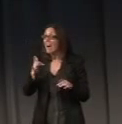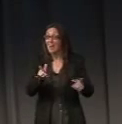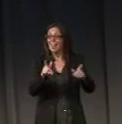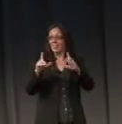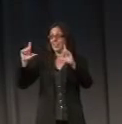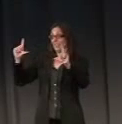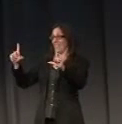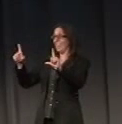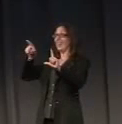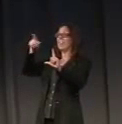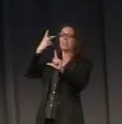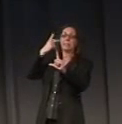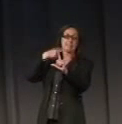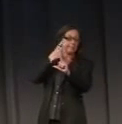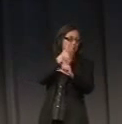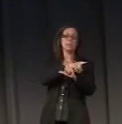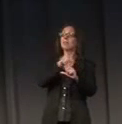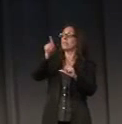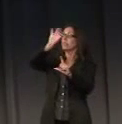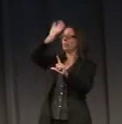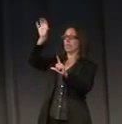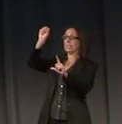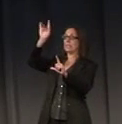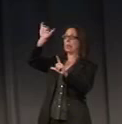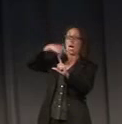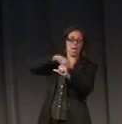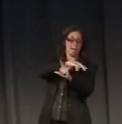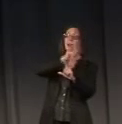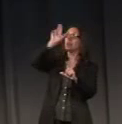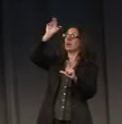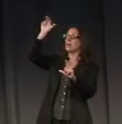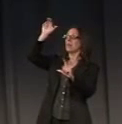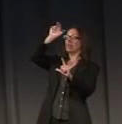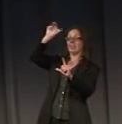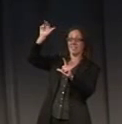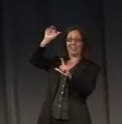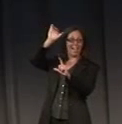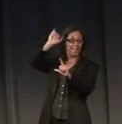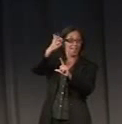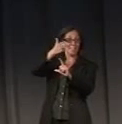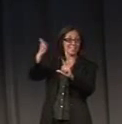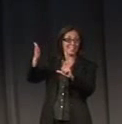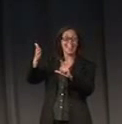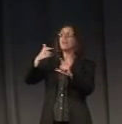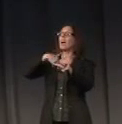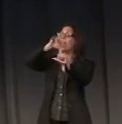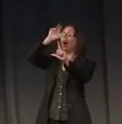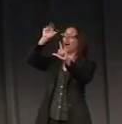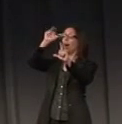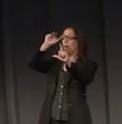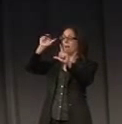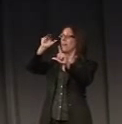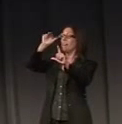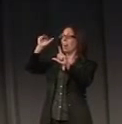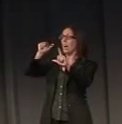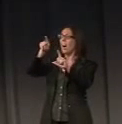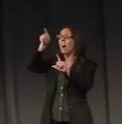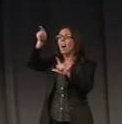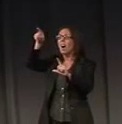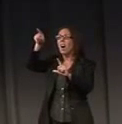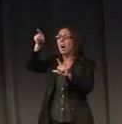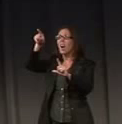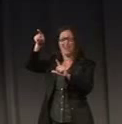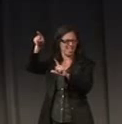in the sky, and then over the course of the painting, as if by some sort of visual joke, that thing turns out to look